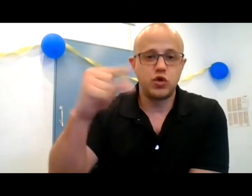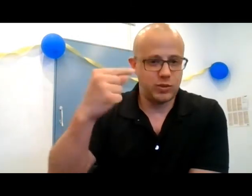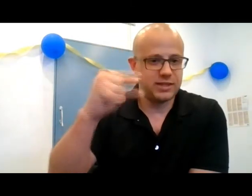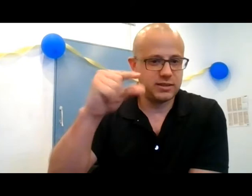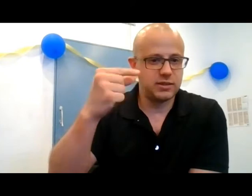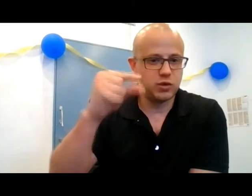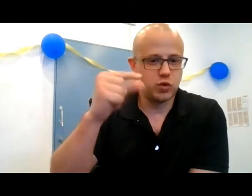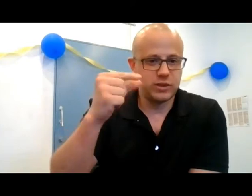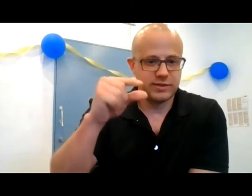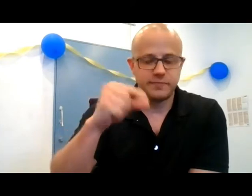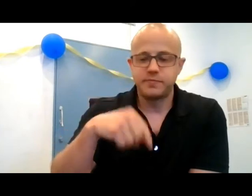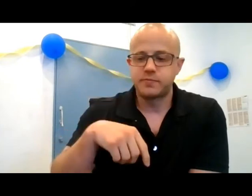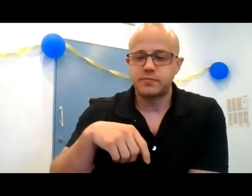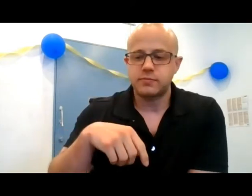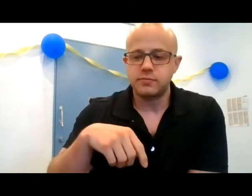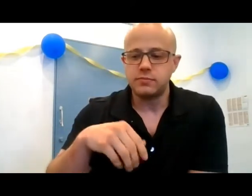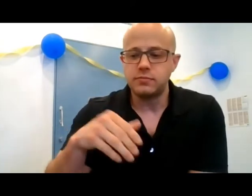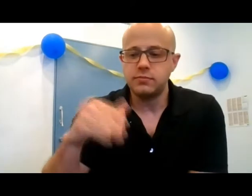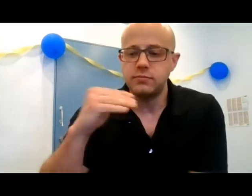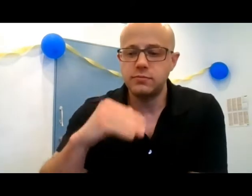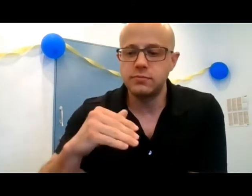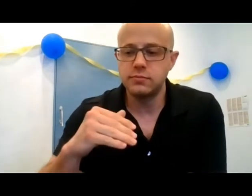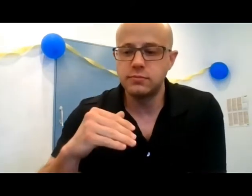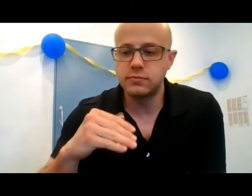G-R-E-E-N, green.